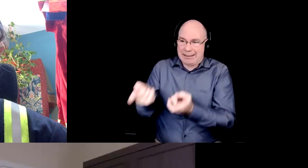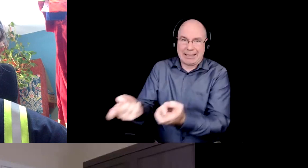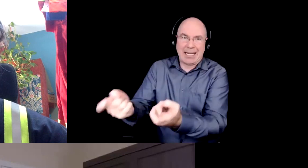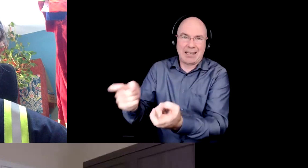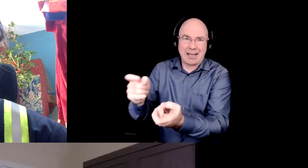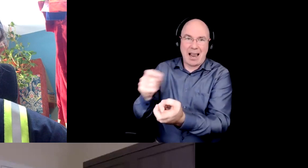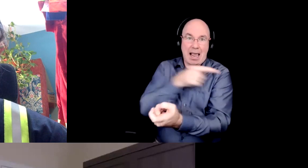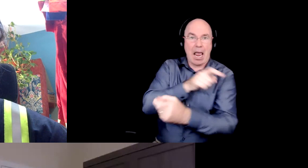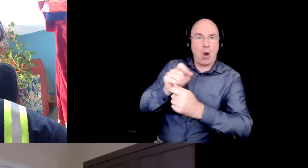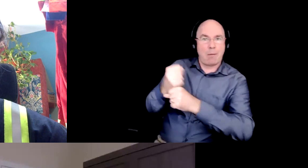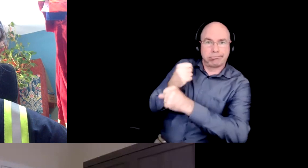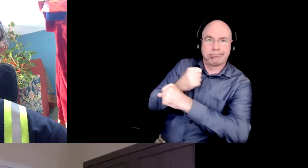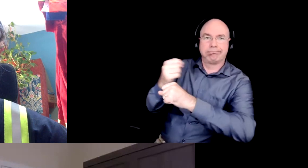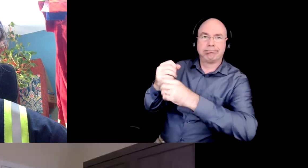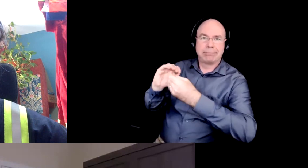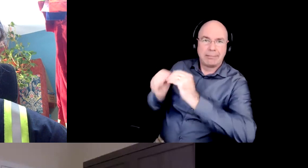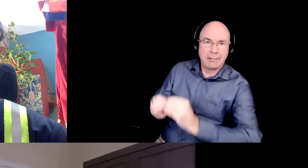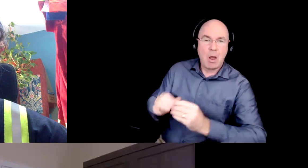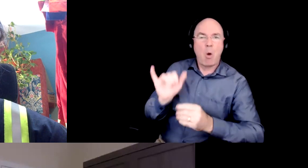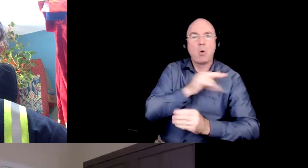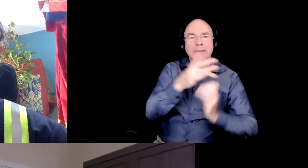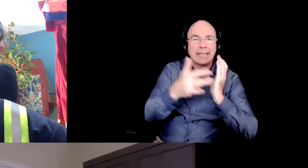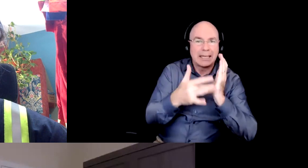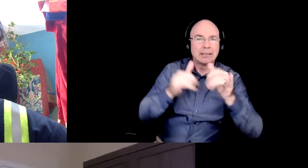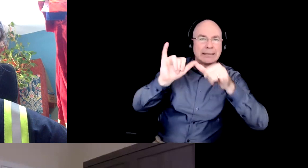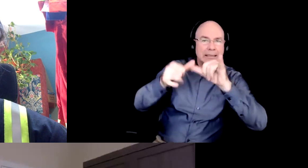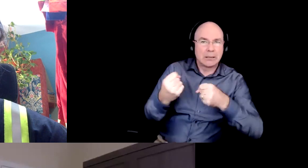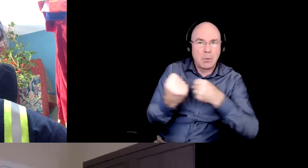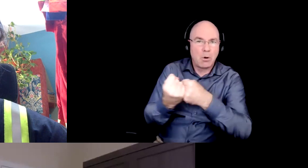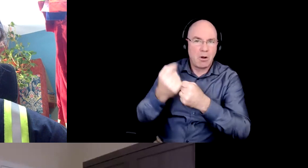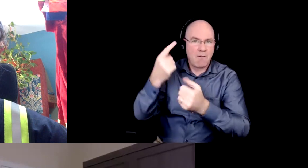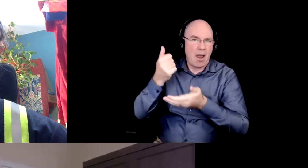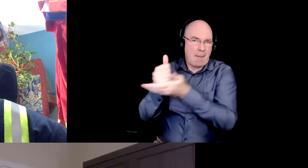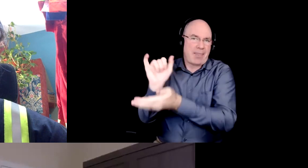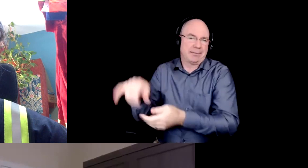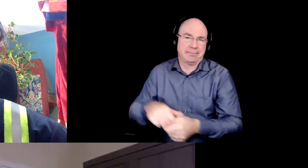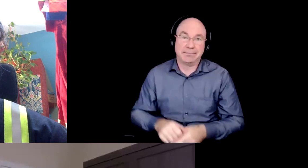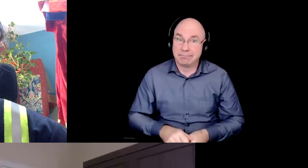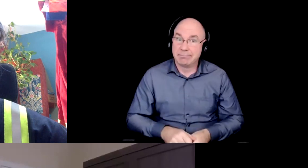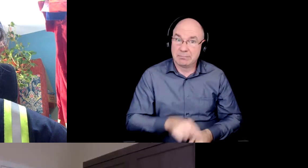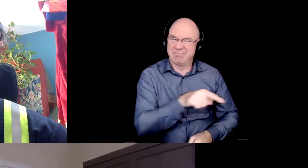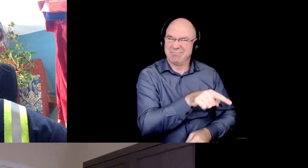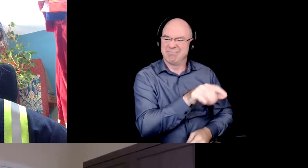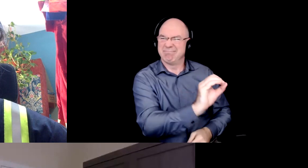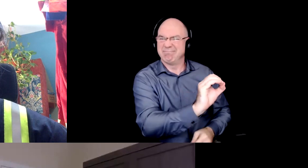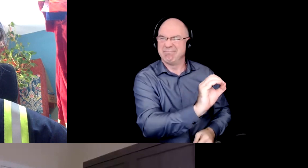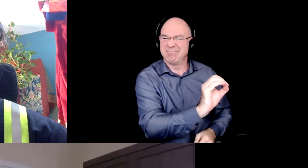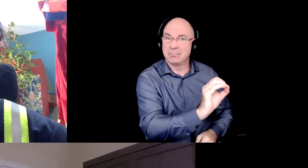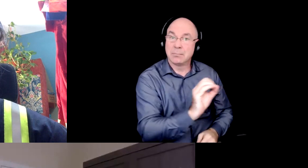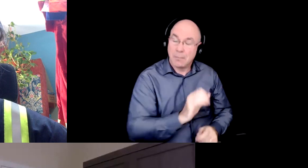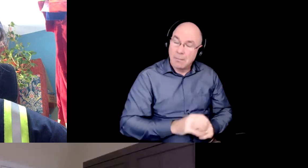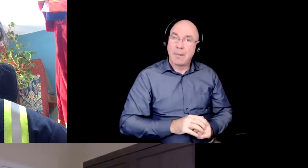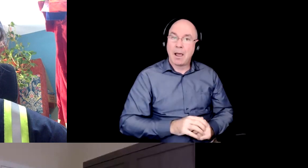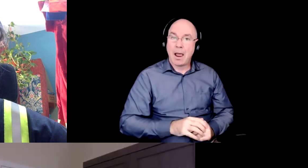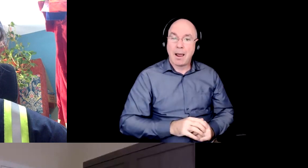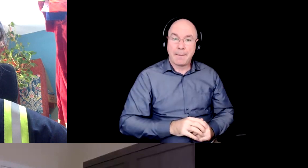do technical investigation and engineering services support to help as well. So this company didn't